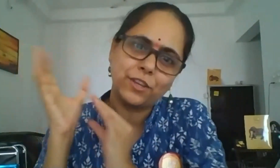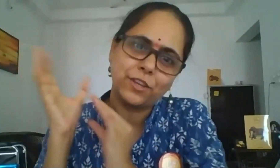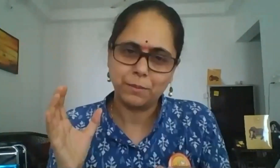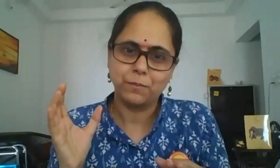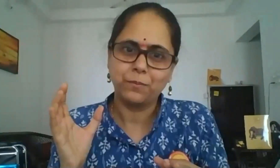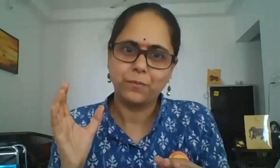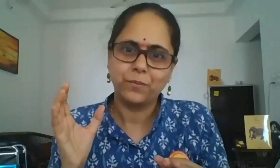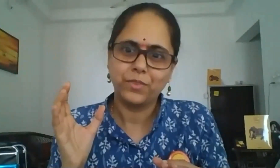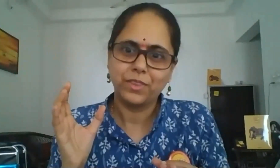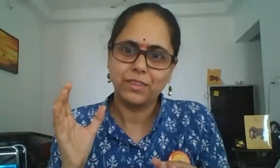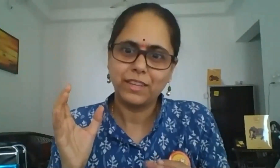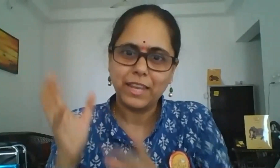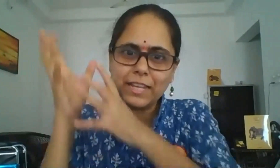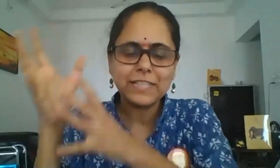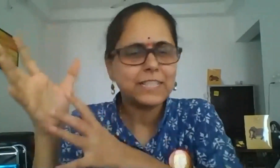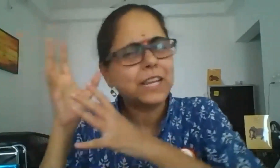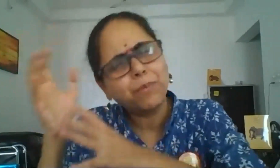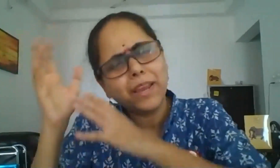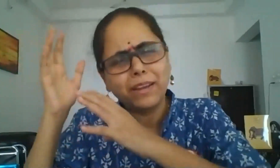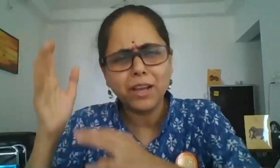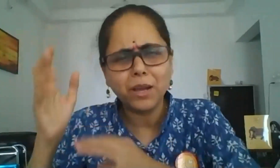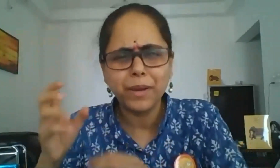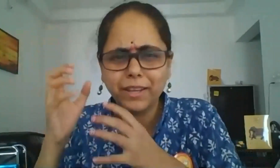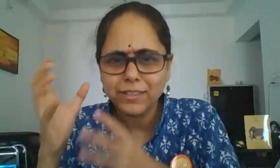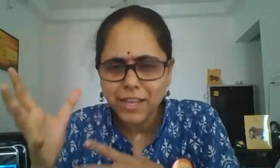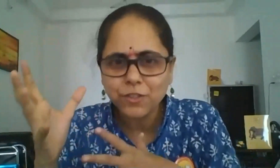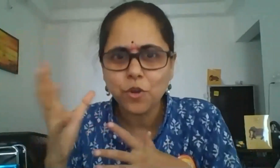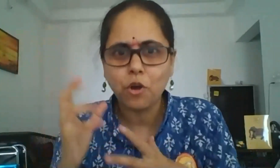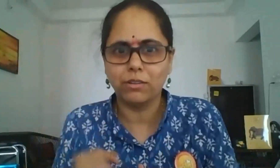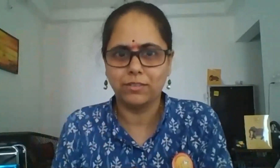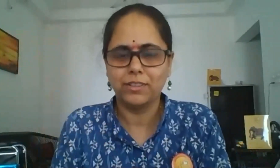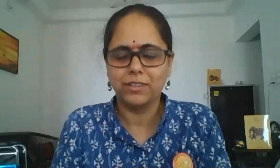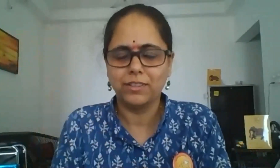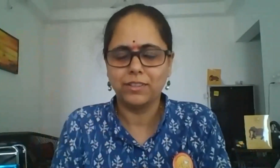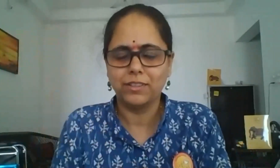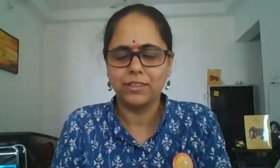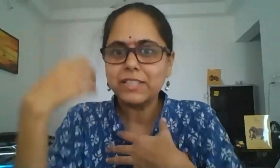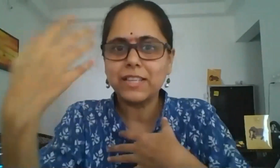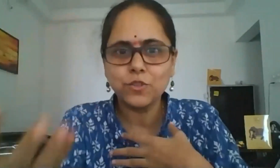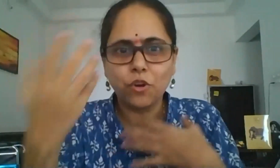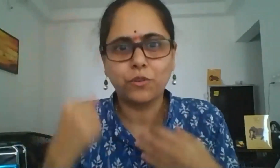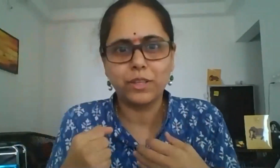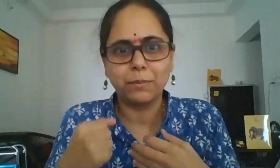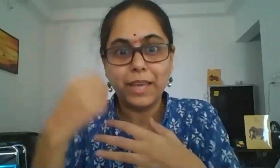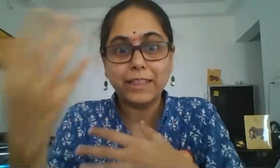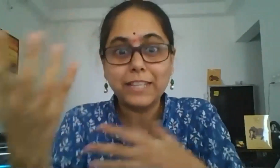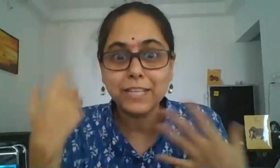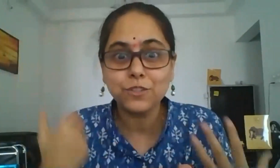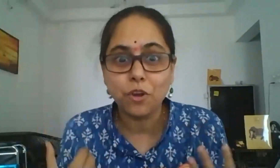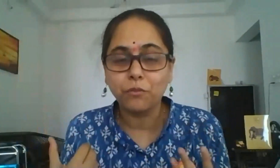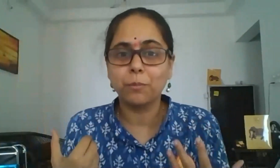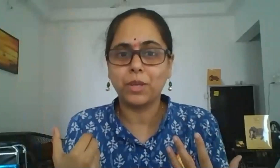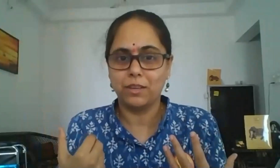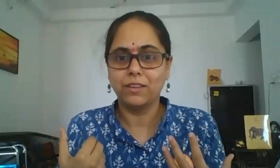them? Can I just tell break, take a break, sing song? Can I sing song for them? Can they sing song for me?